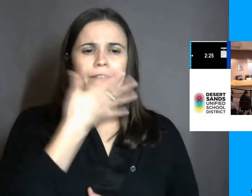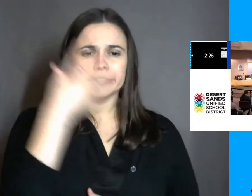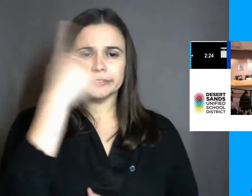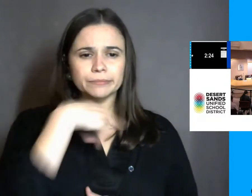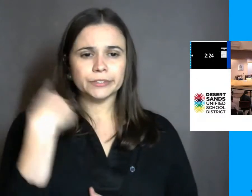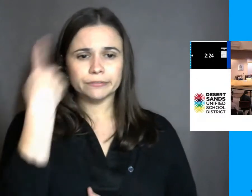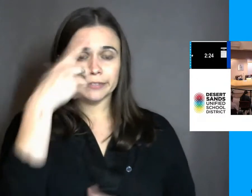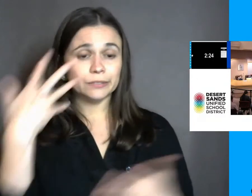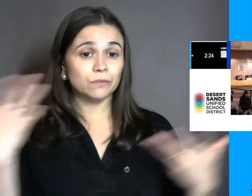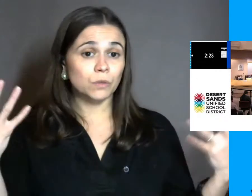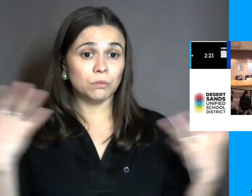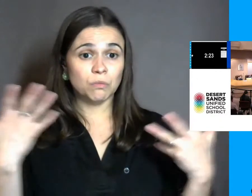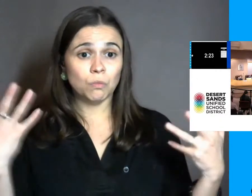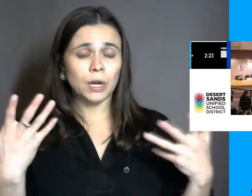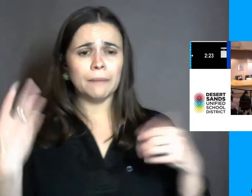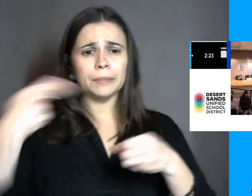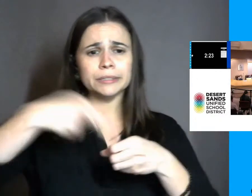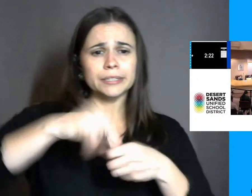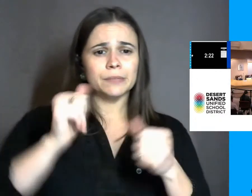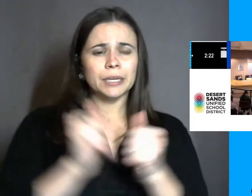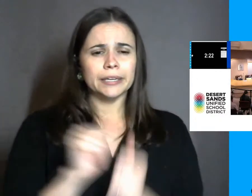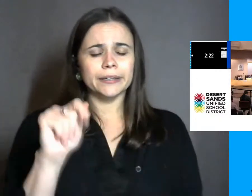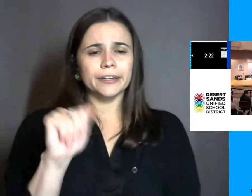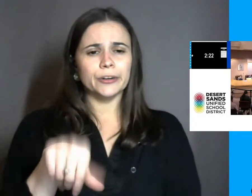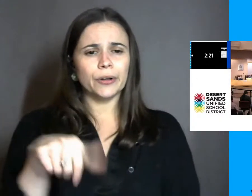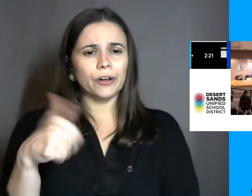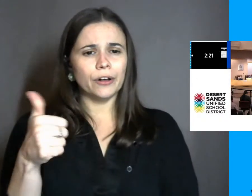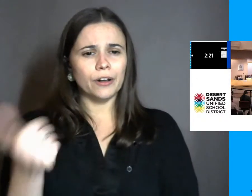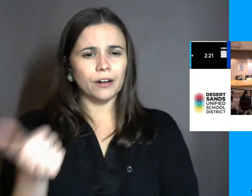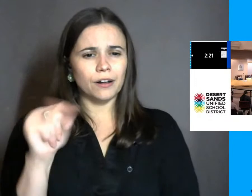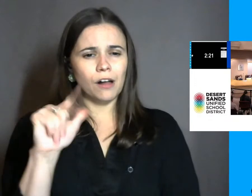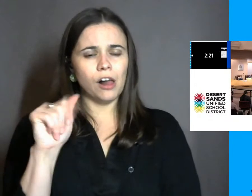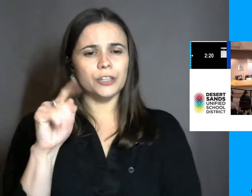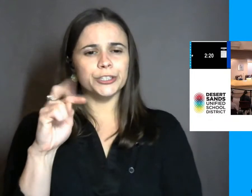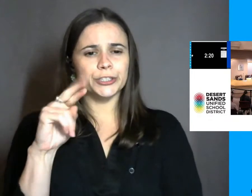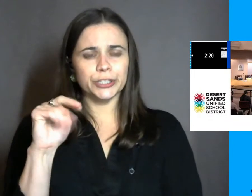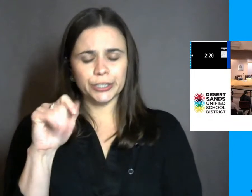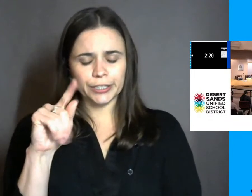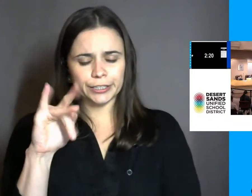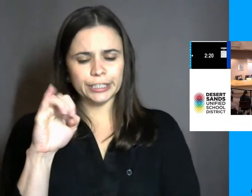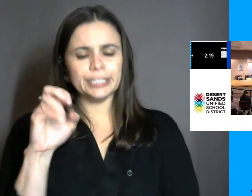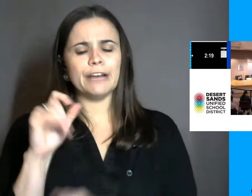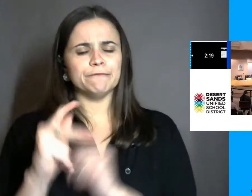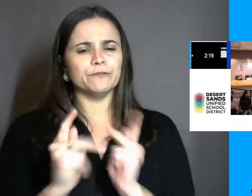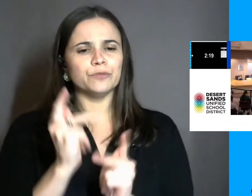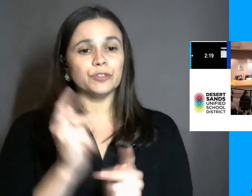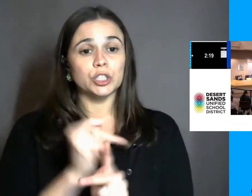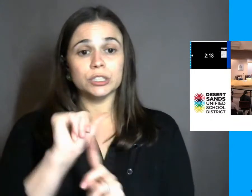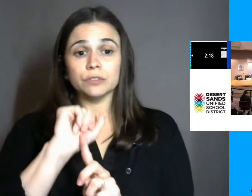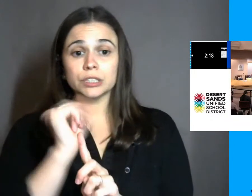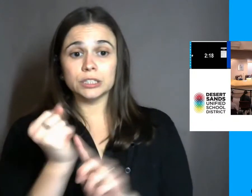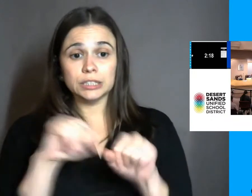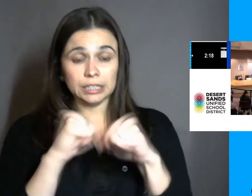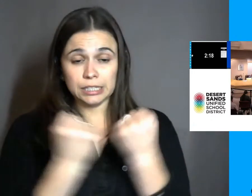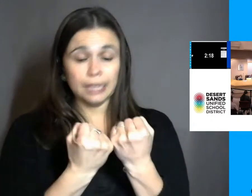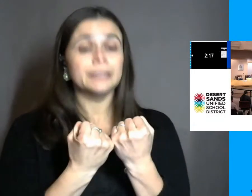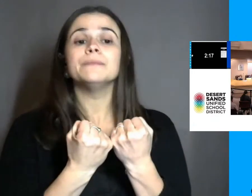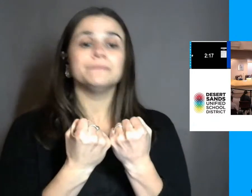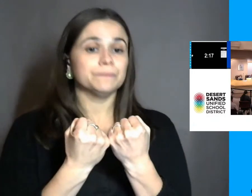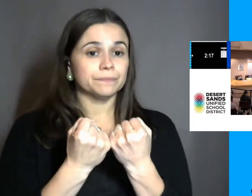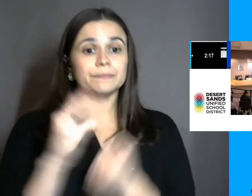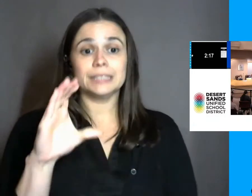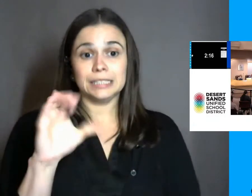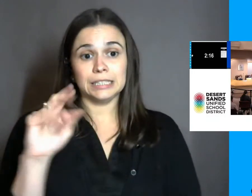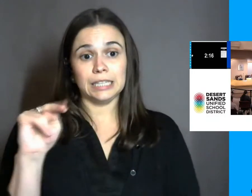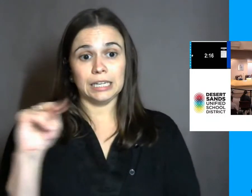in an altered version of society. The CDC's announcement comes shortly after CNN's Dr. Lena Wen admitted